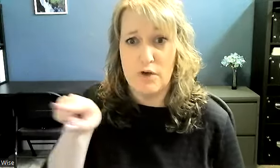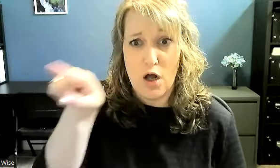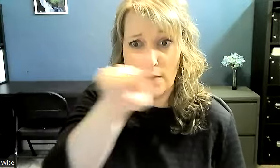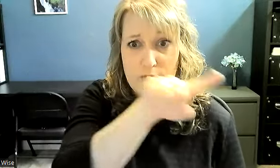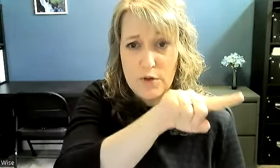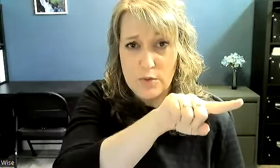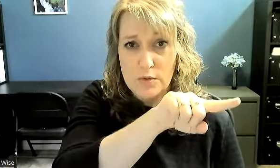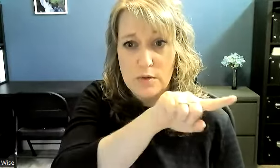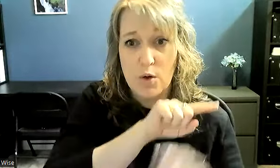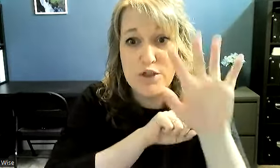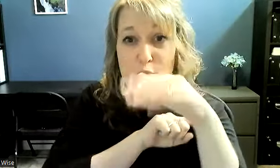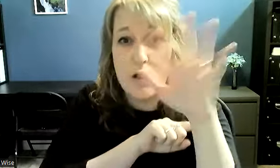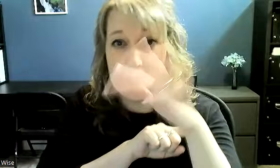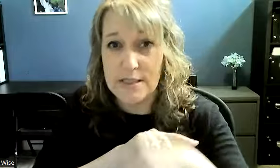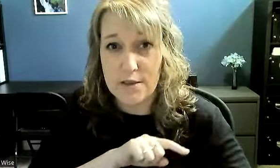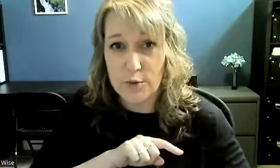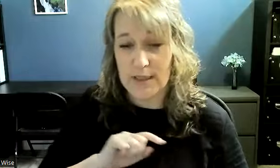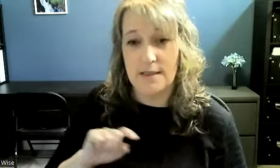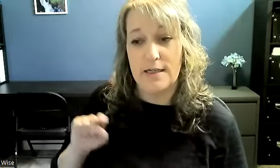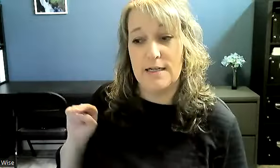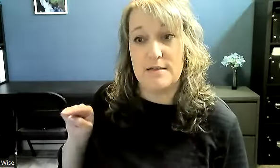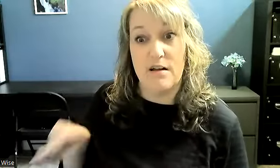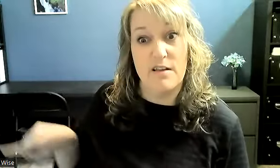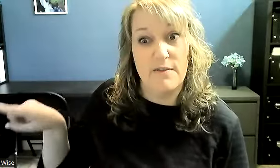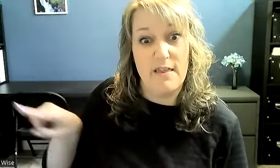all of you, only you all aren't included. It's all of